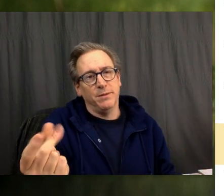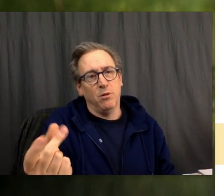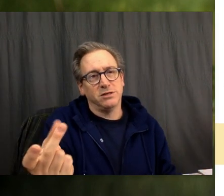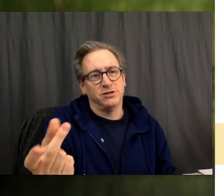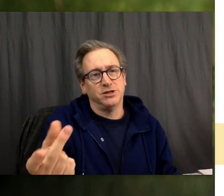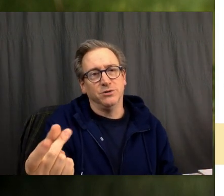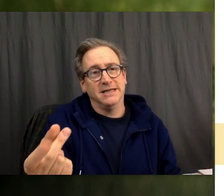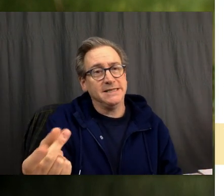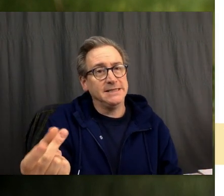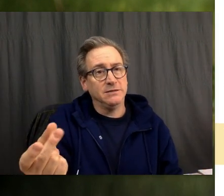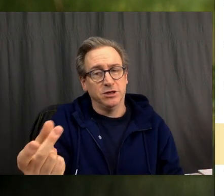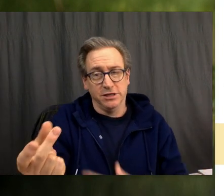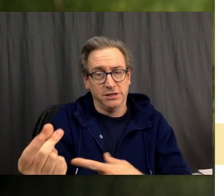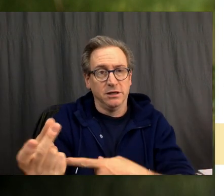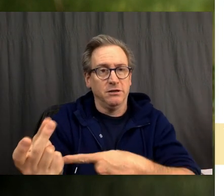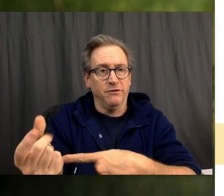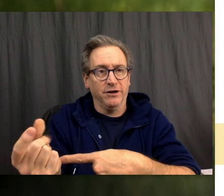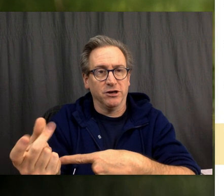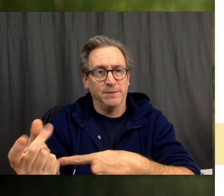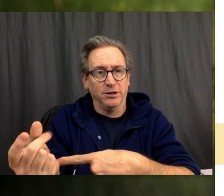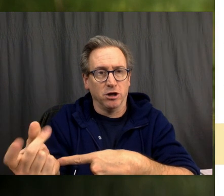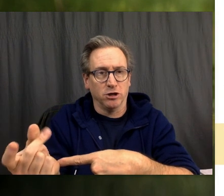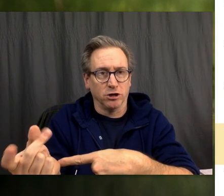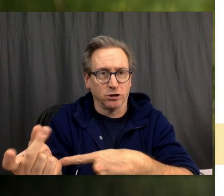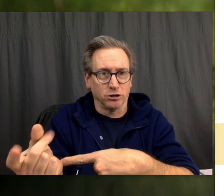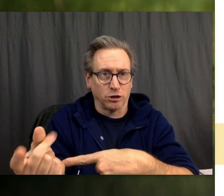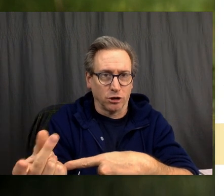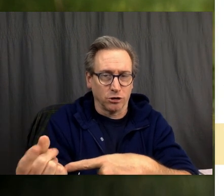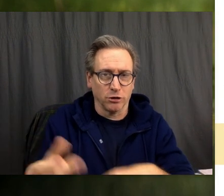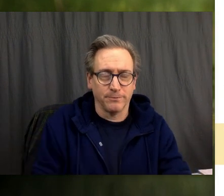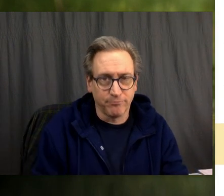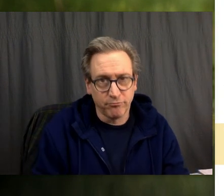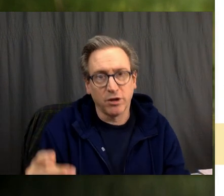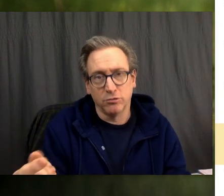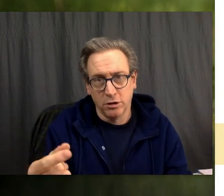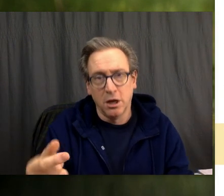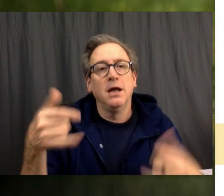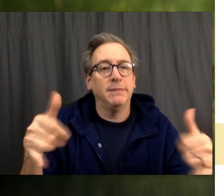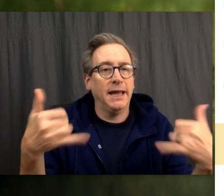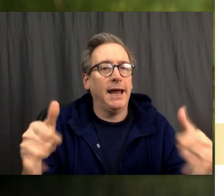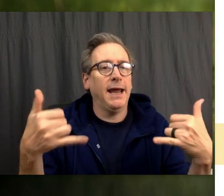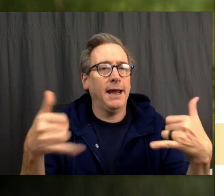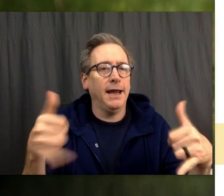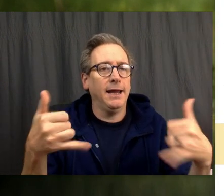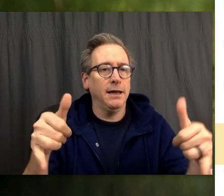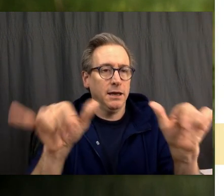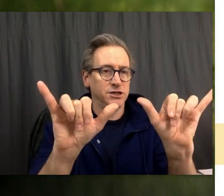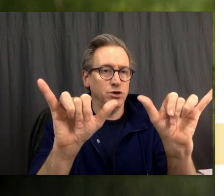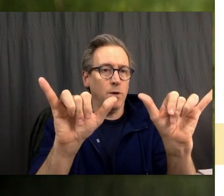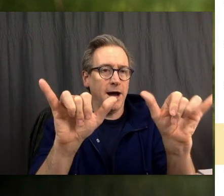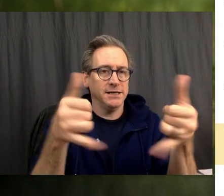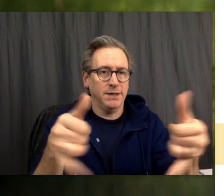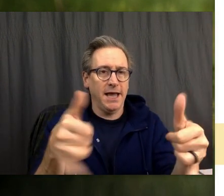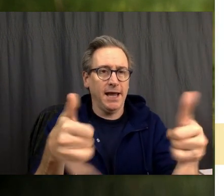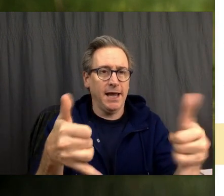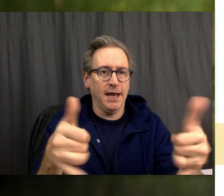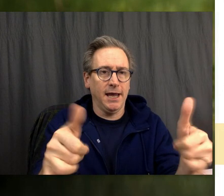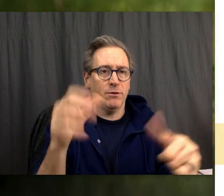Some people will also just do this, which is the finger spelled dog, dog, dog, dog, dog, dog, dog, dog. Play. There's 2